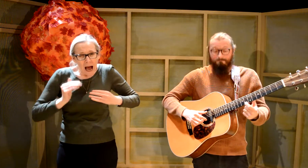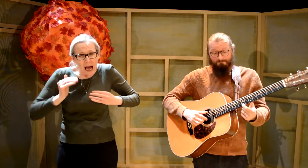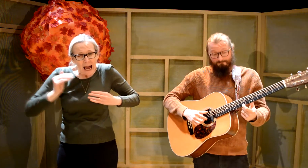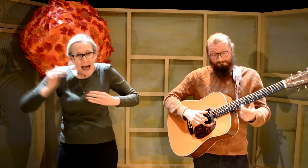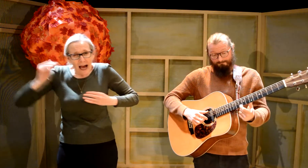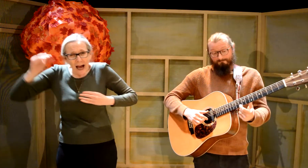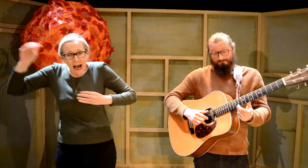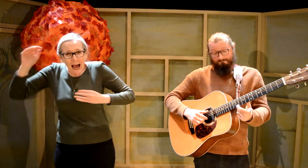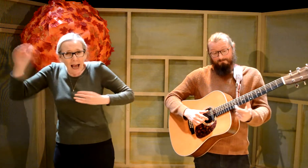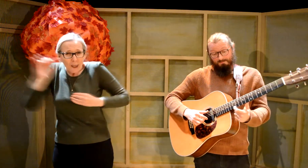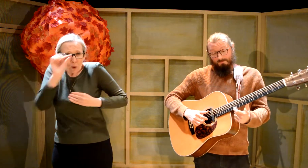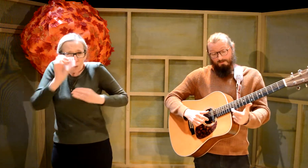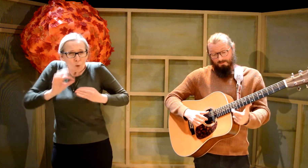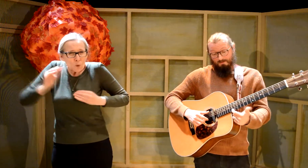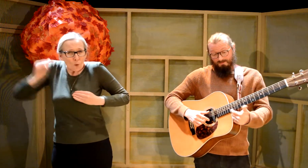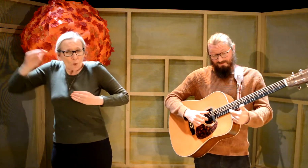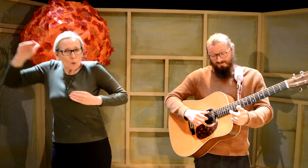again.